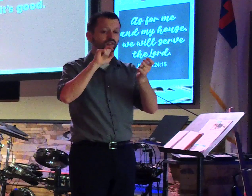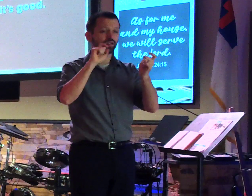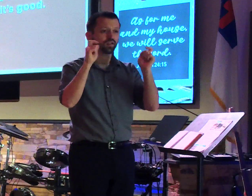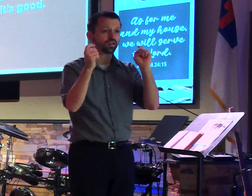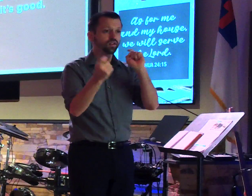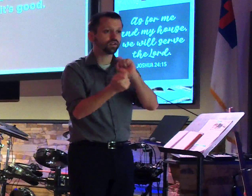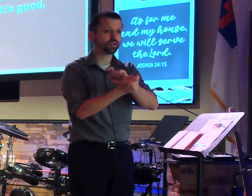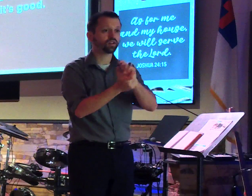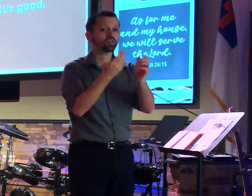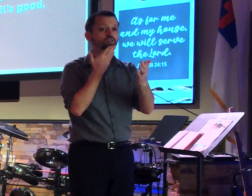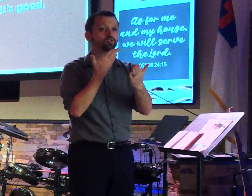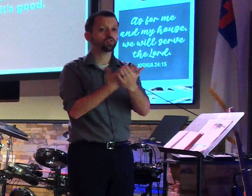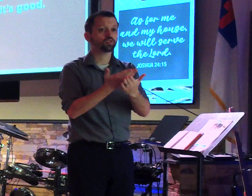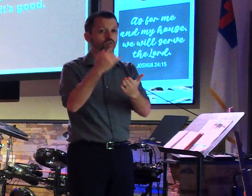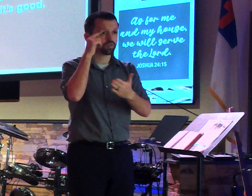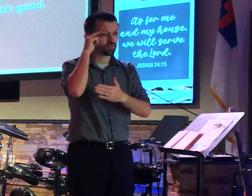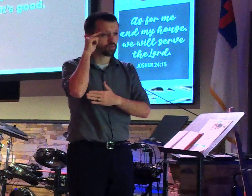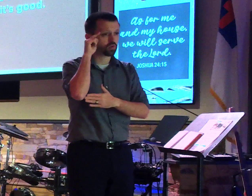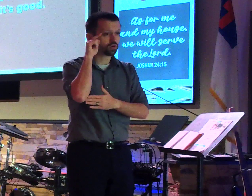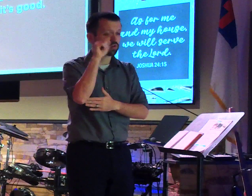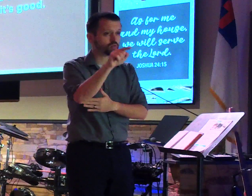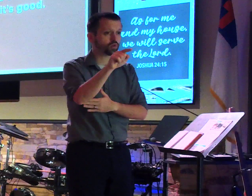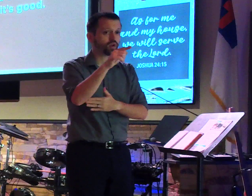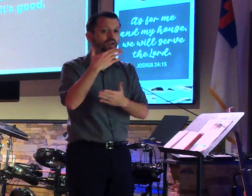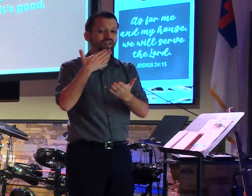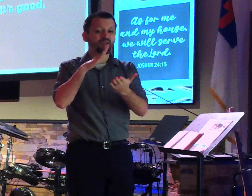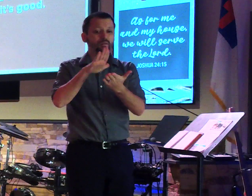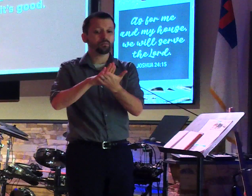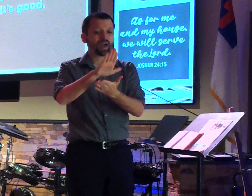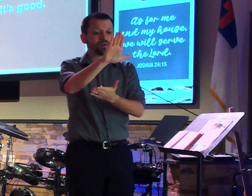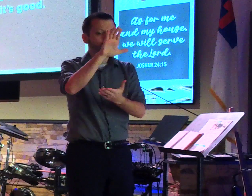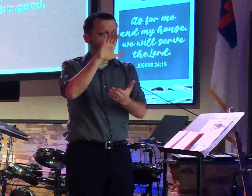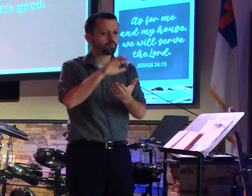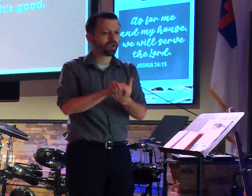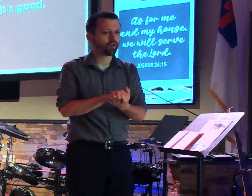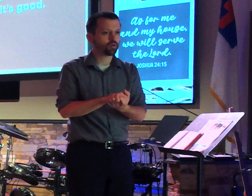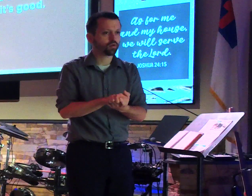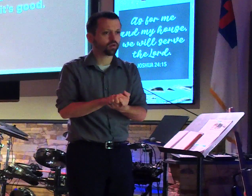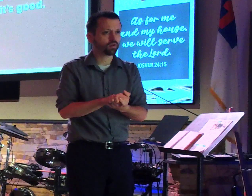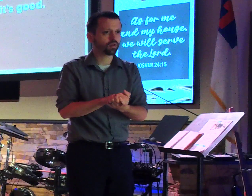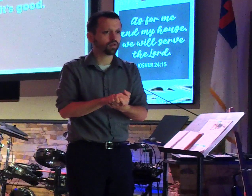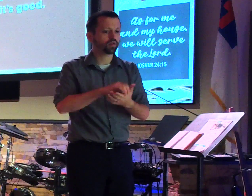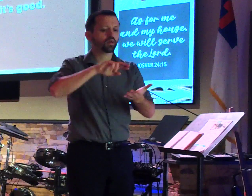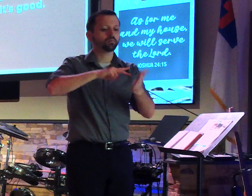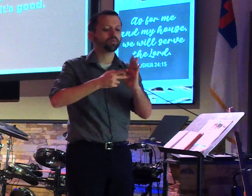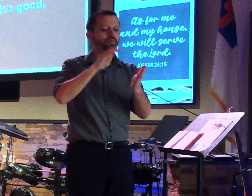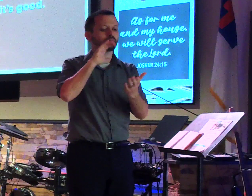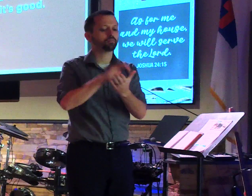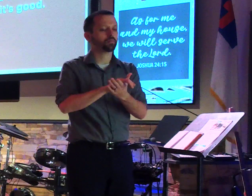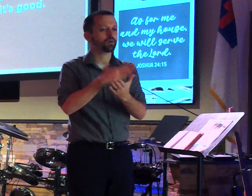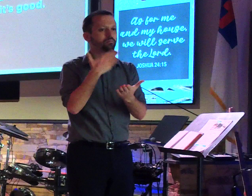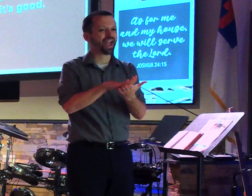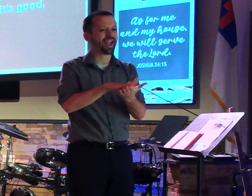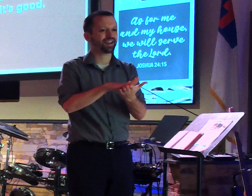is good for you and bad for your spouse, then it's bad.